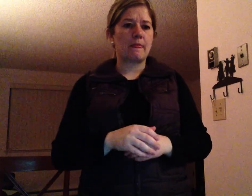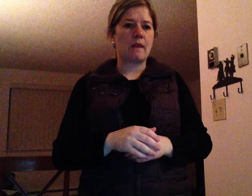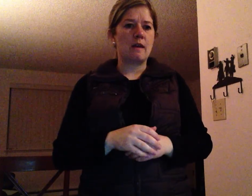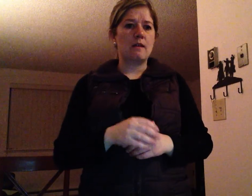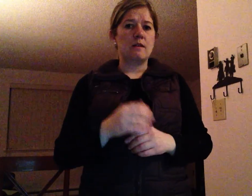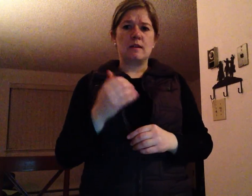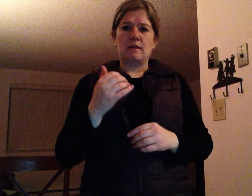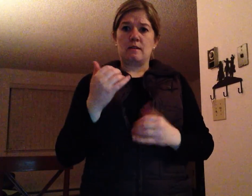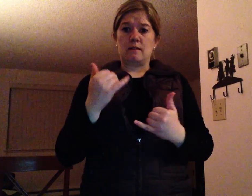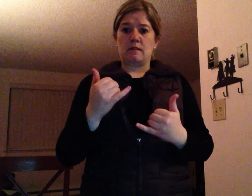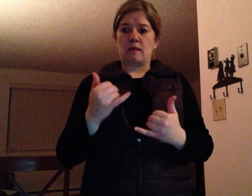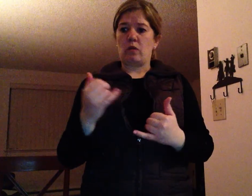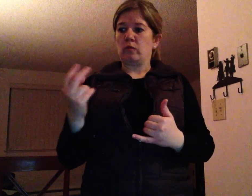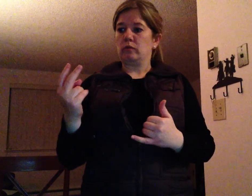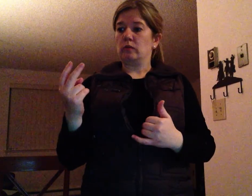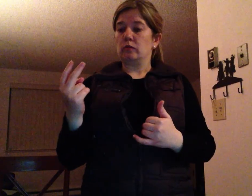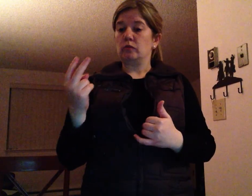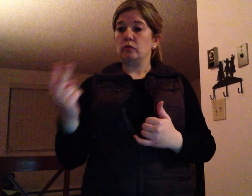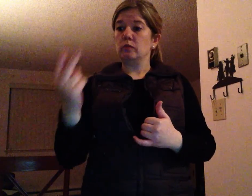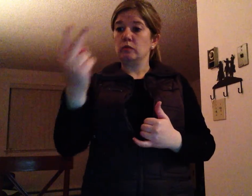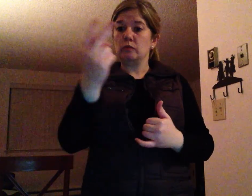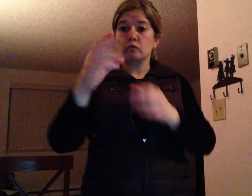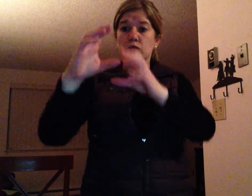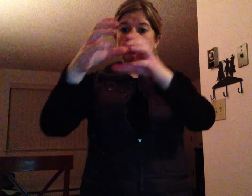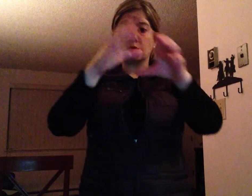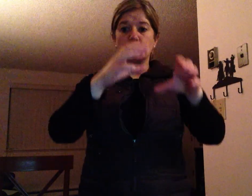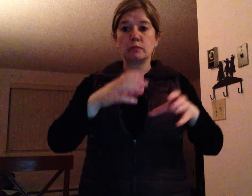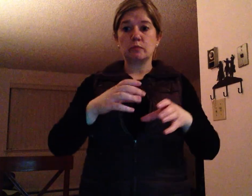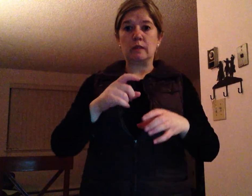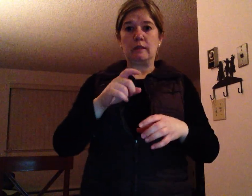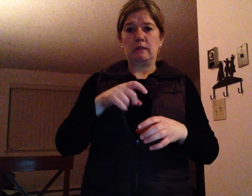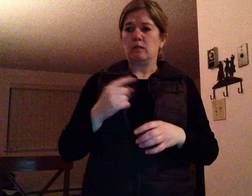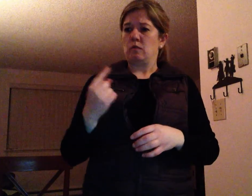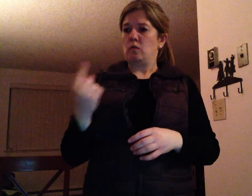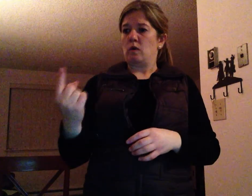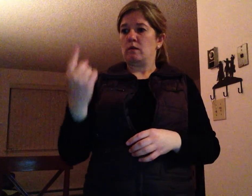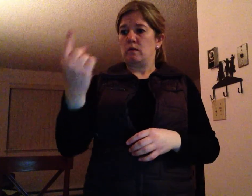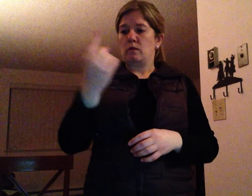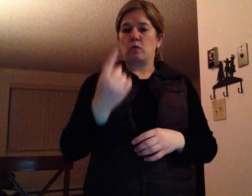you. Whoever did not have the compass the first time, come on back and get a bucket of pattern blocks.